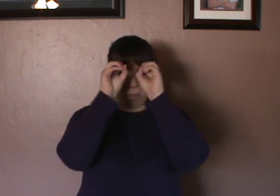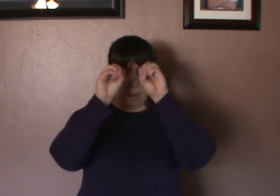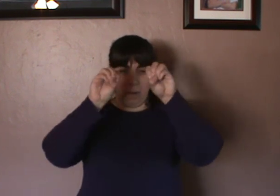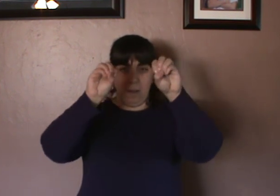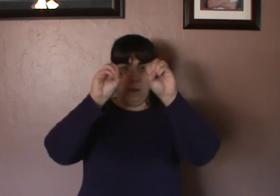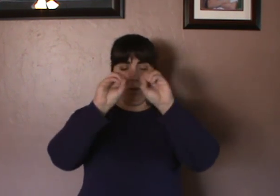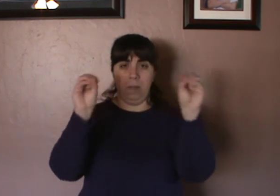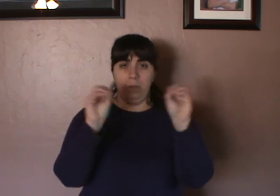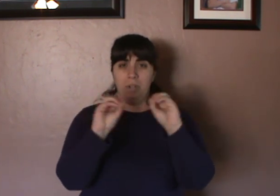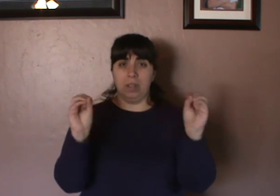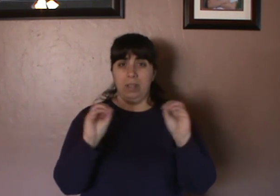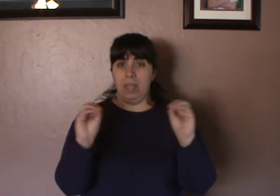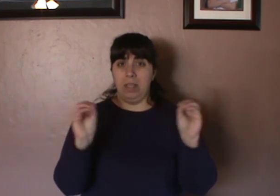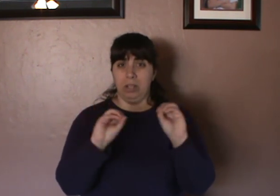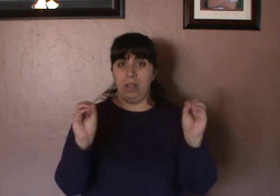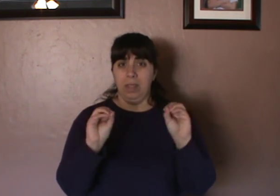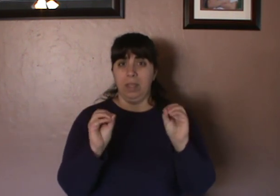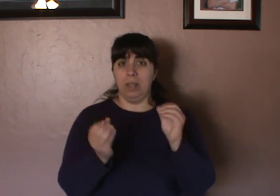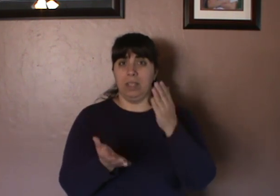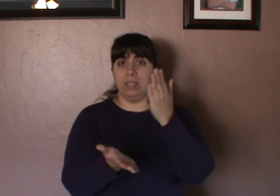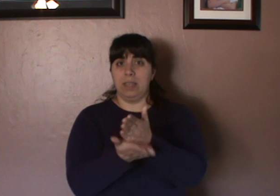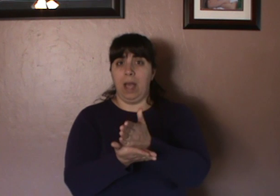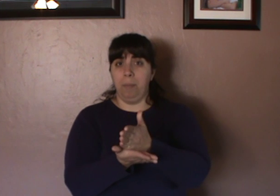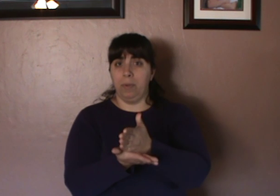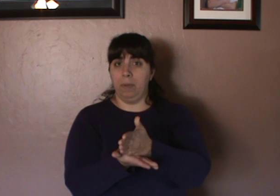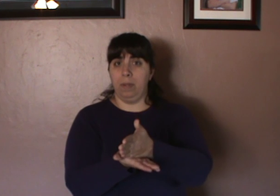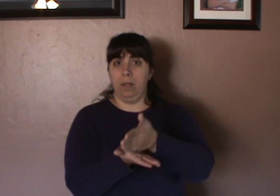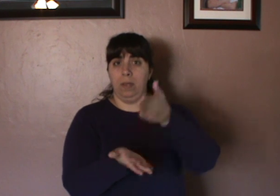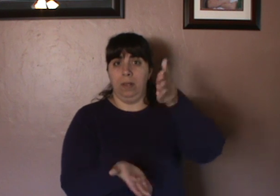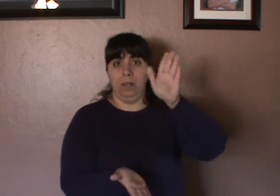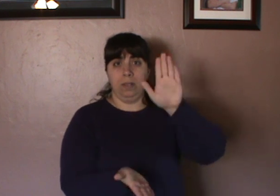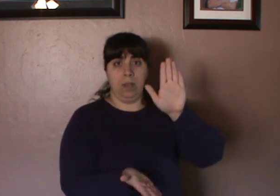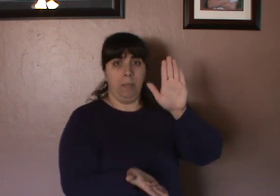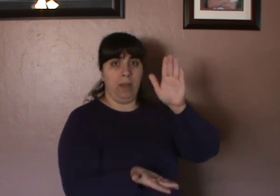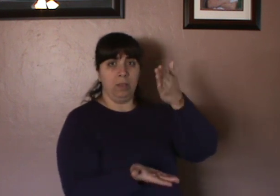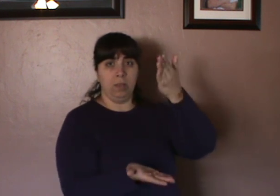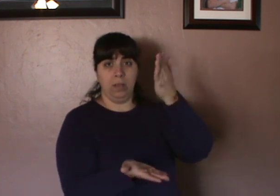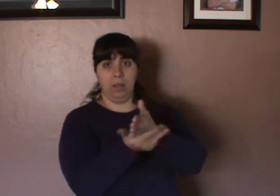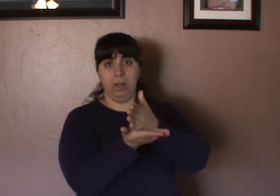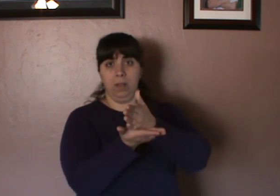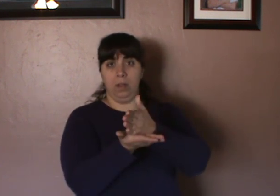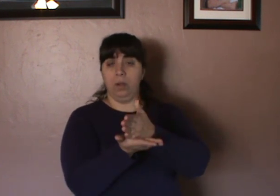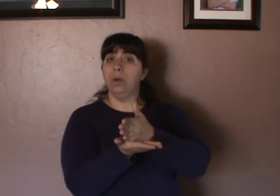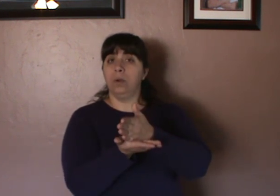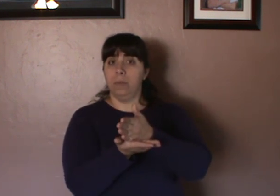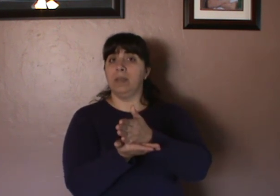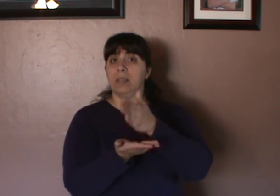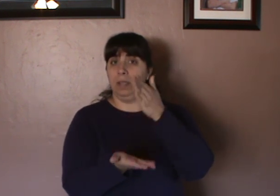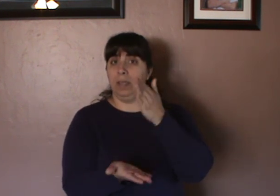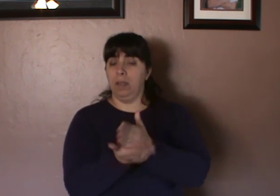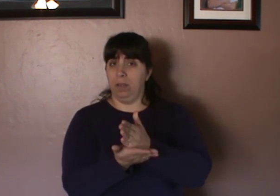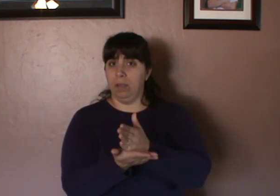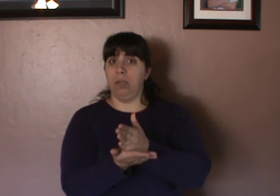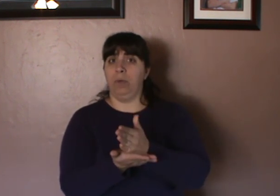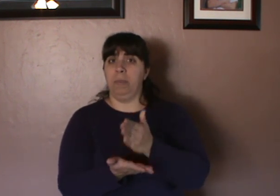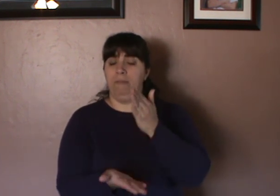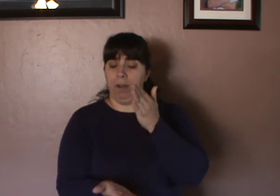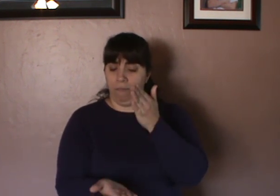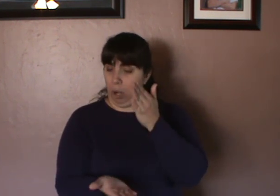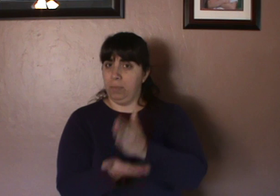right? And we're just gonna say there's nothing to stop. Stop has basically, you wanna be very firm,